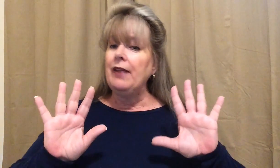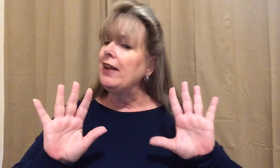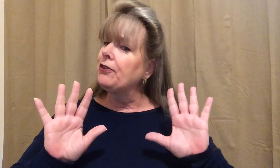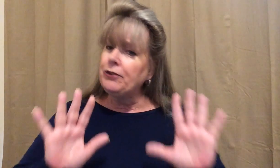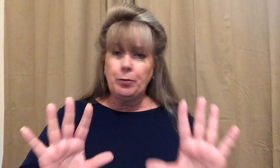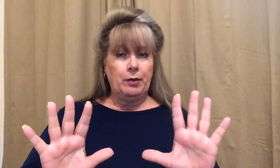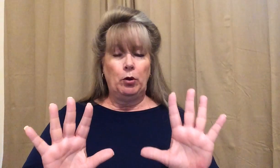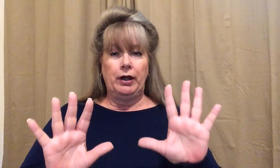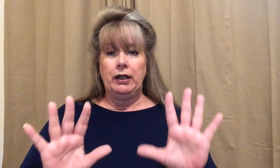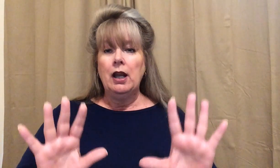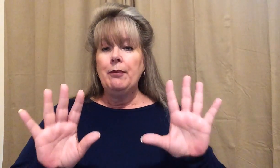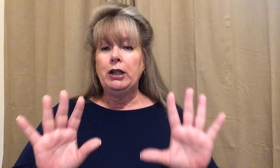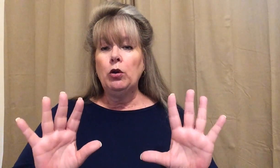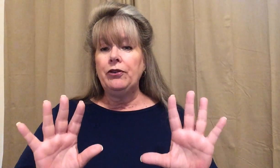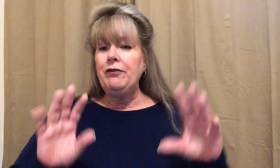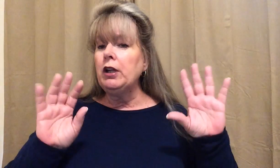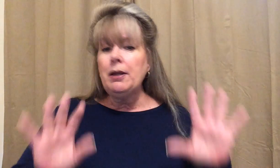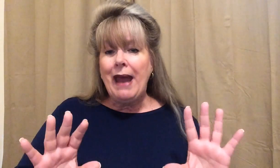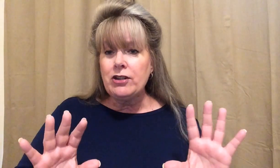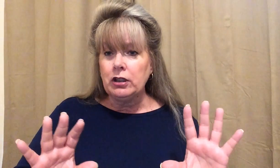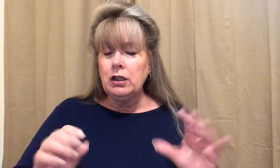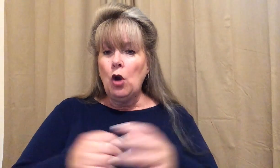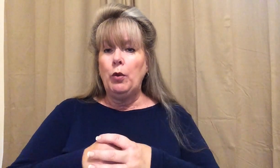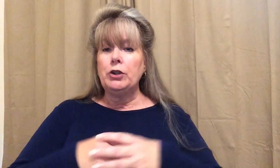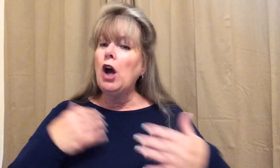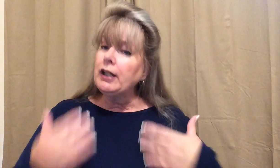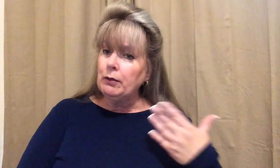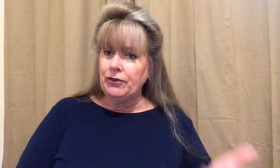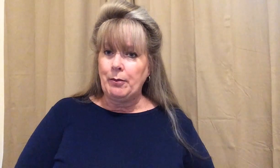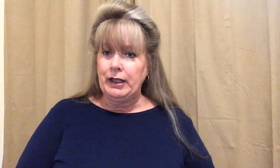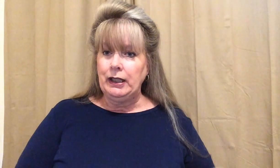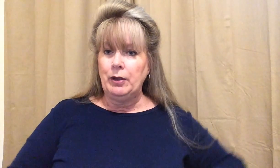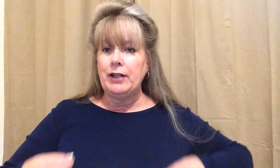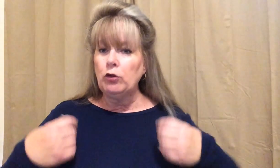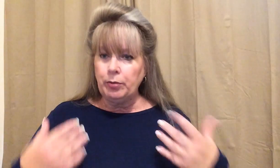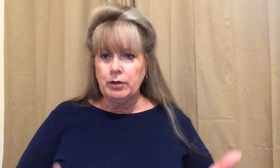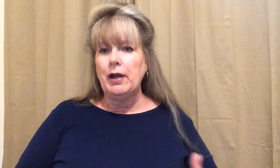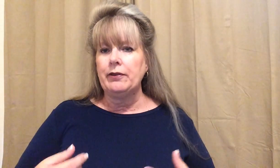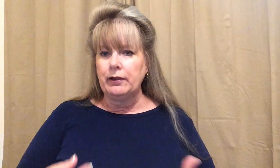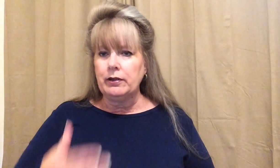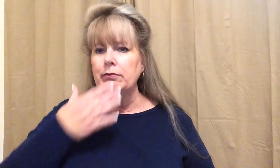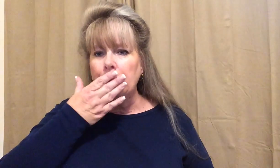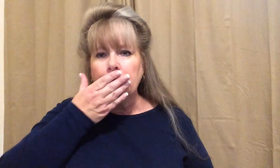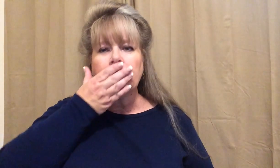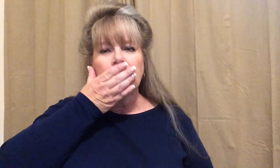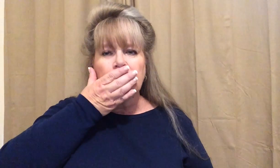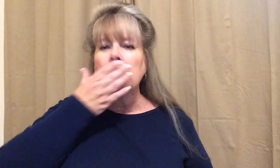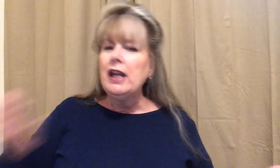that's super important because if you can imagine when you're talking with somebody, when they don't open their mouth and they're kind of mumbles, you